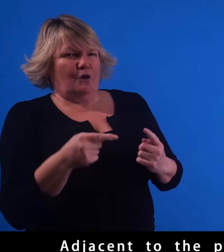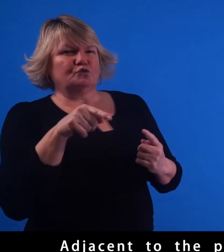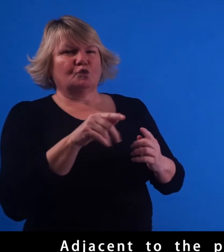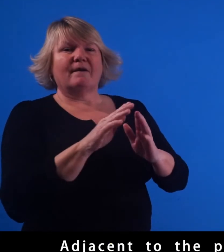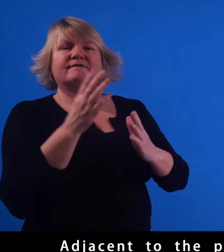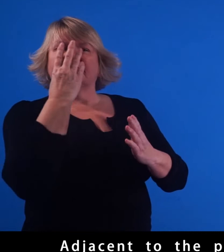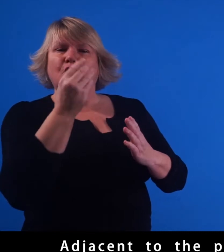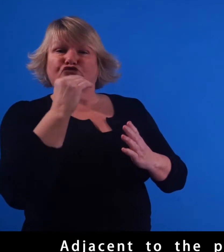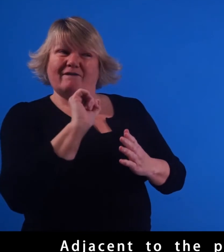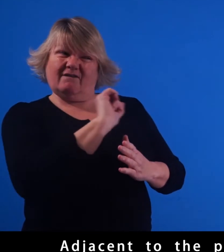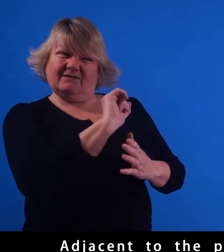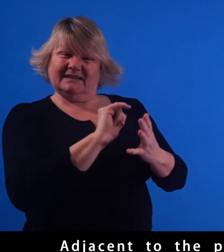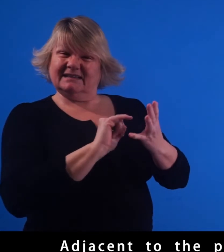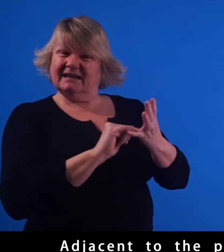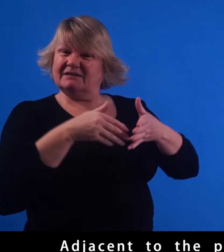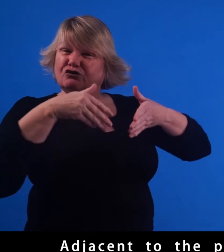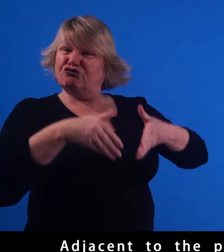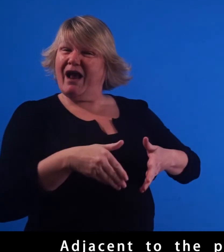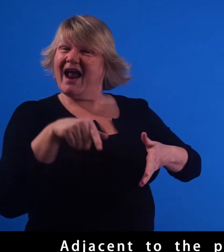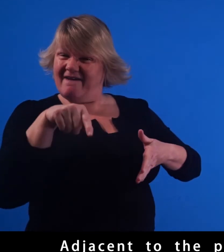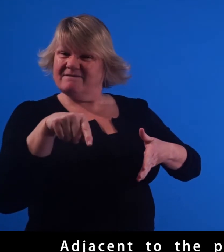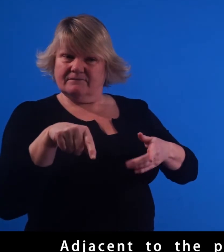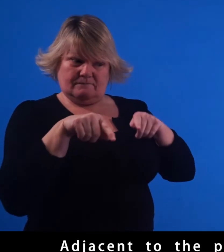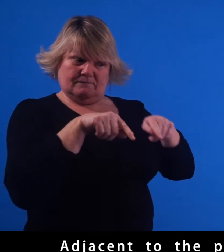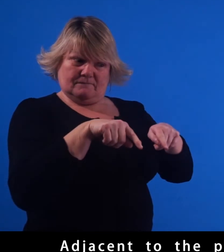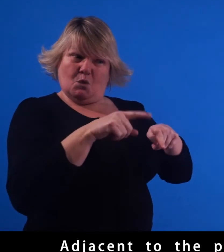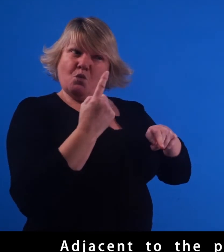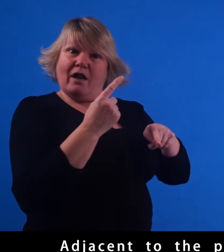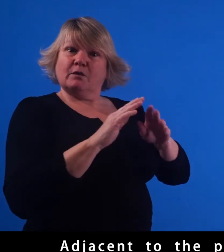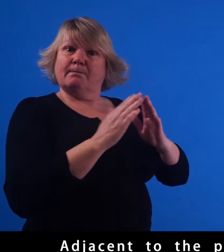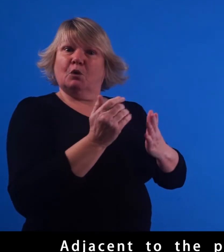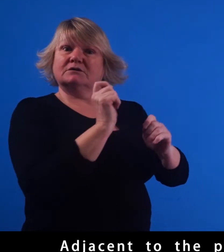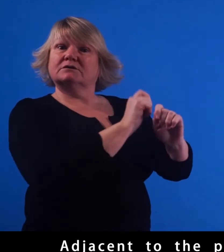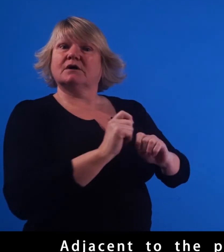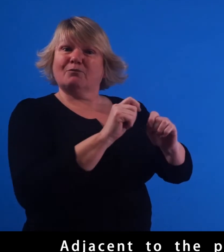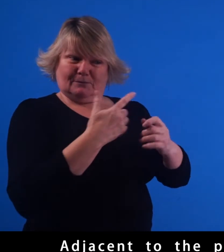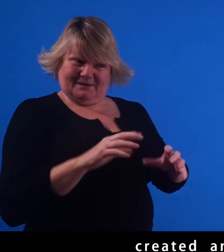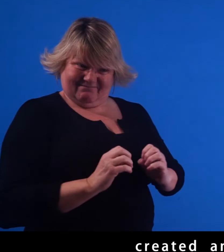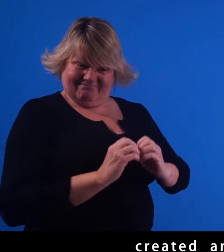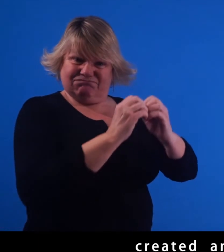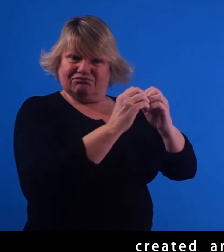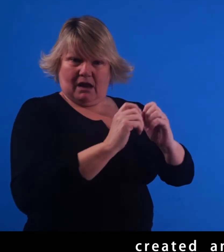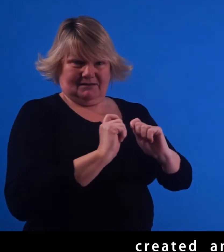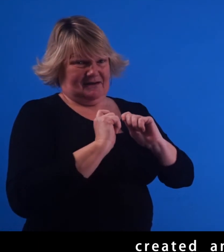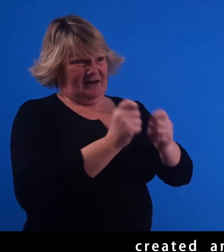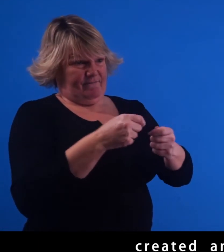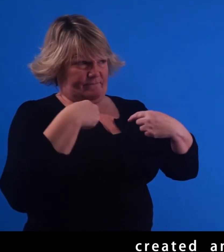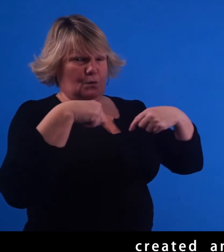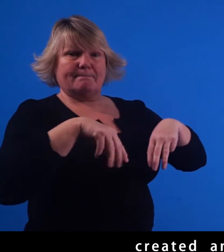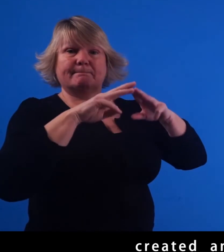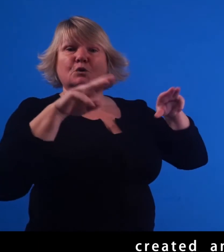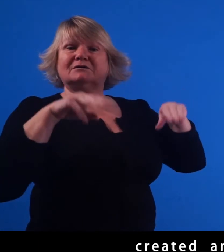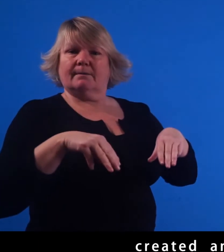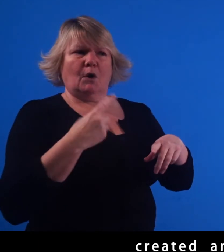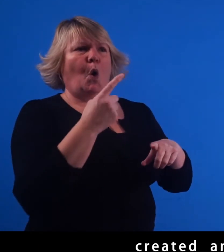Adjacent to the photograph of Stevenson's grave is one of the book sculptures created